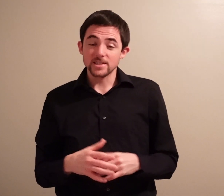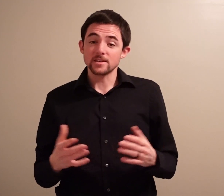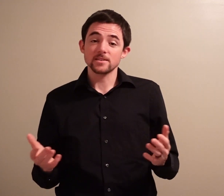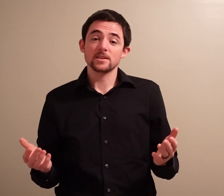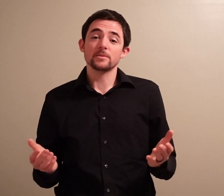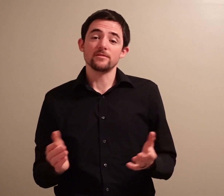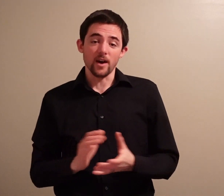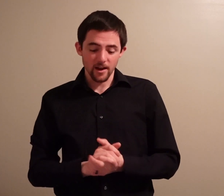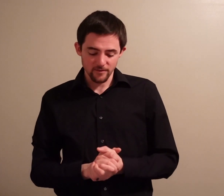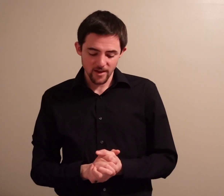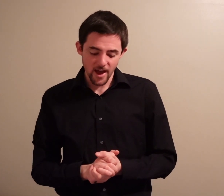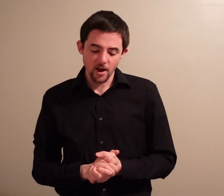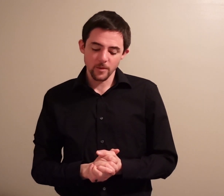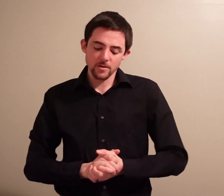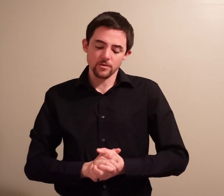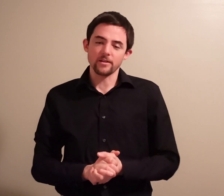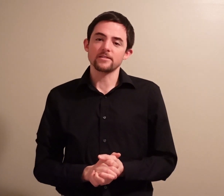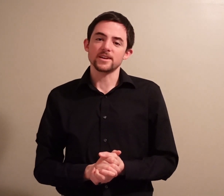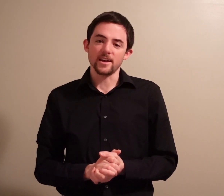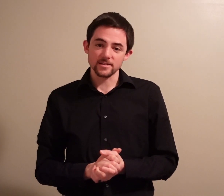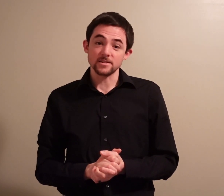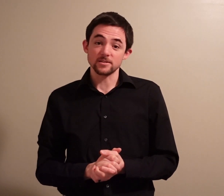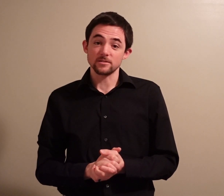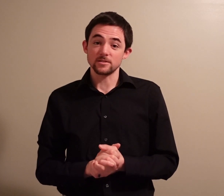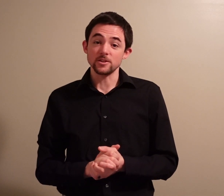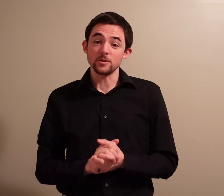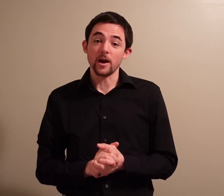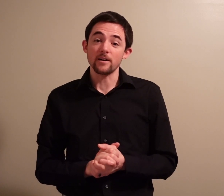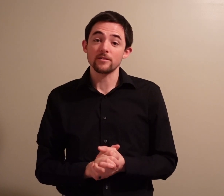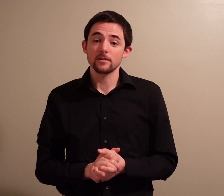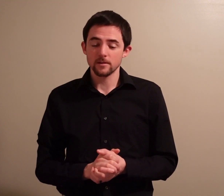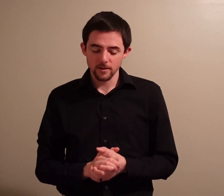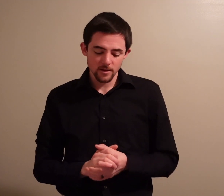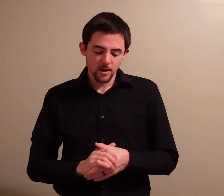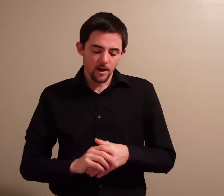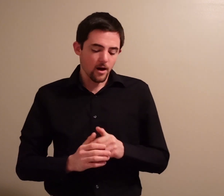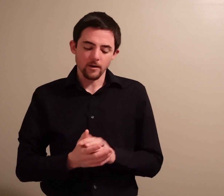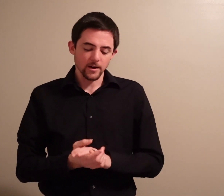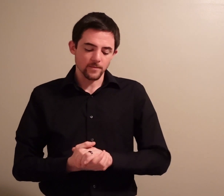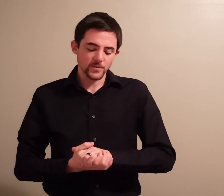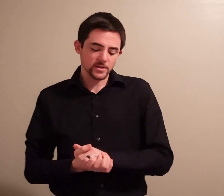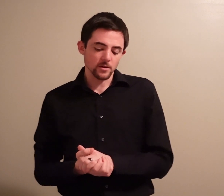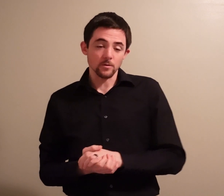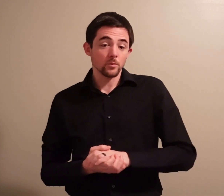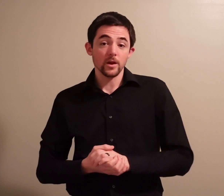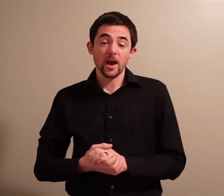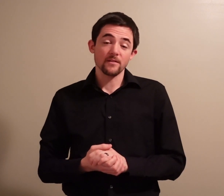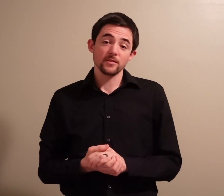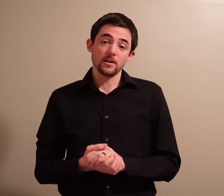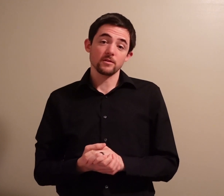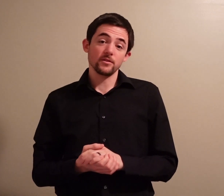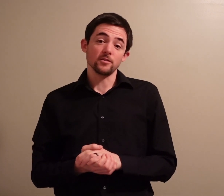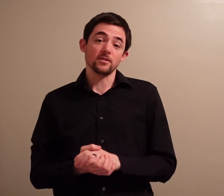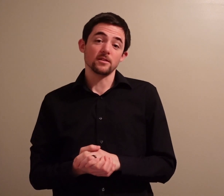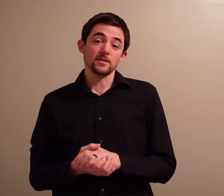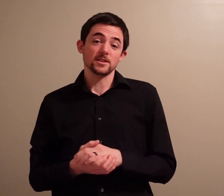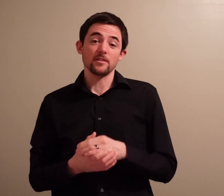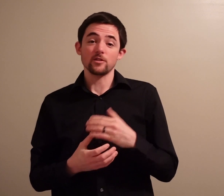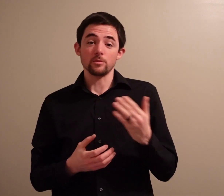Sentence number 5. How many brothers and sisters do you have? Alrighty, so we have not reviewed the sign for